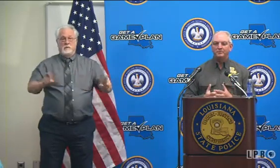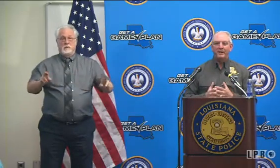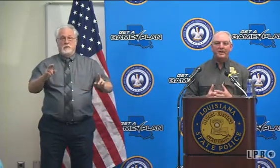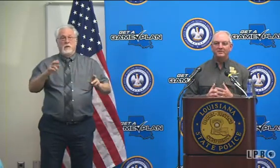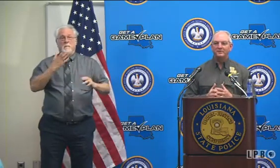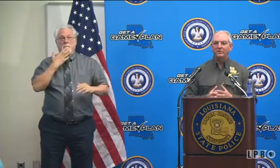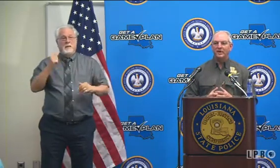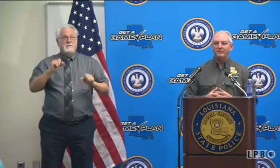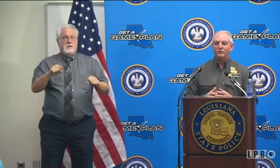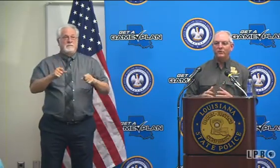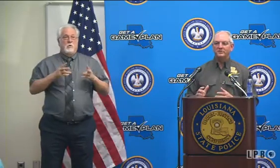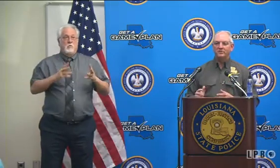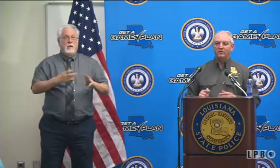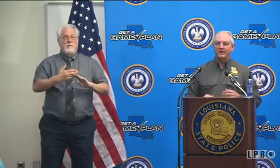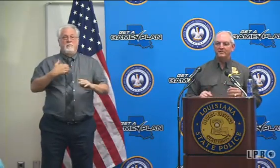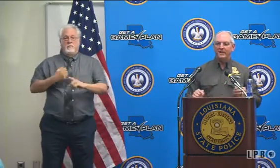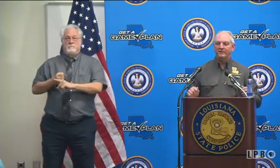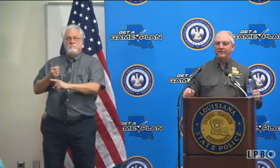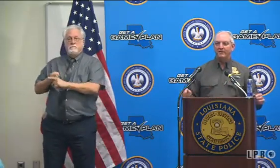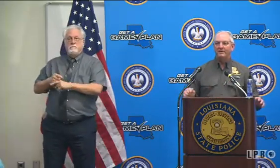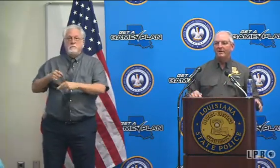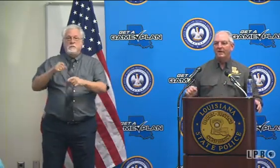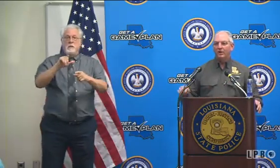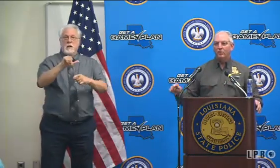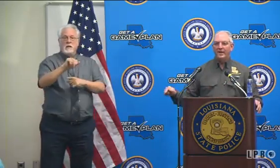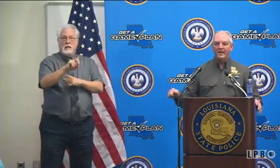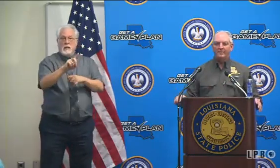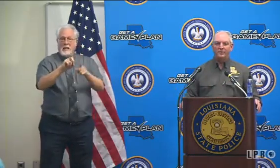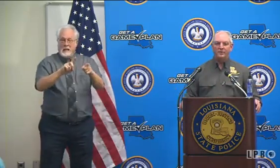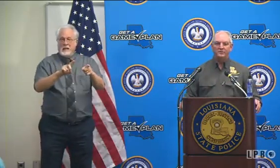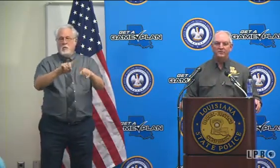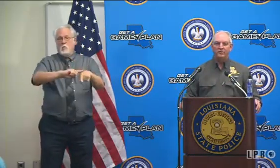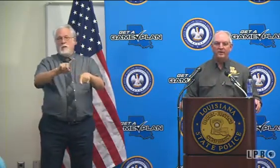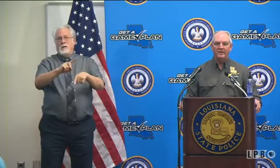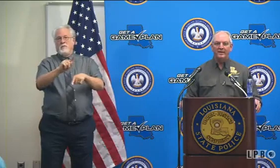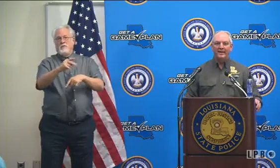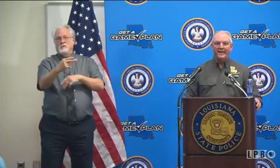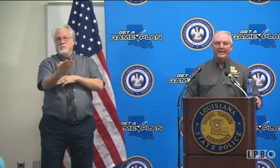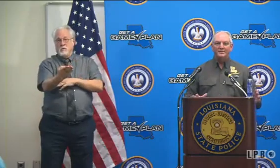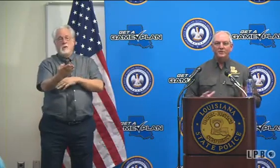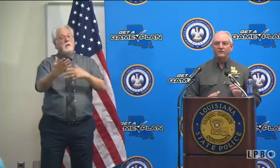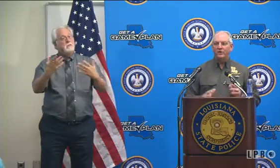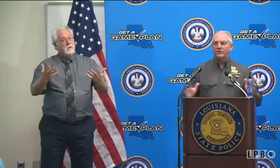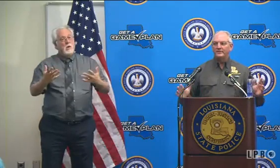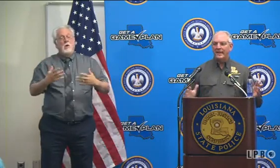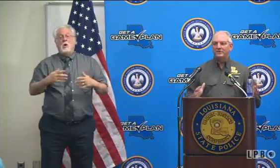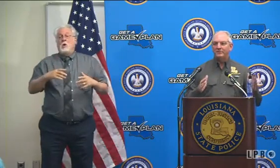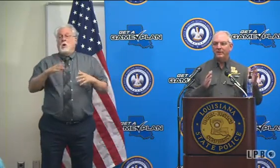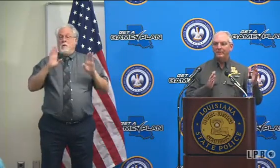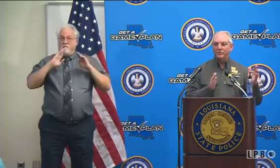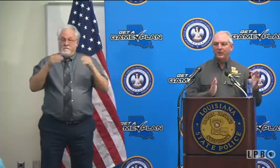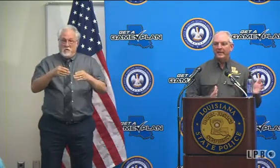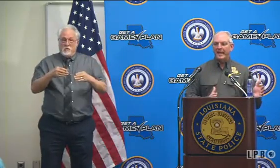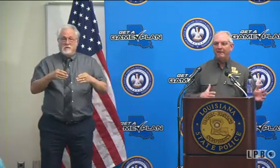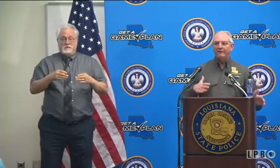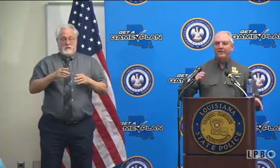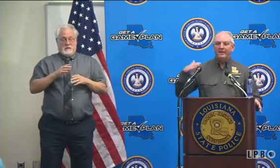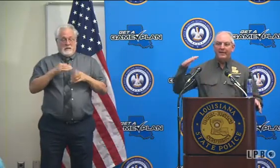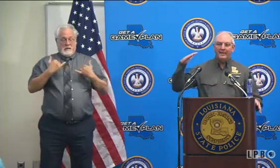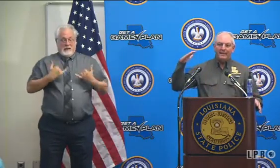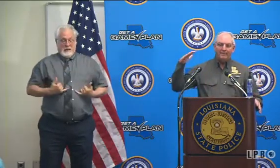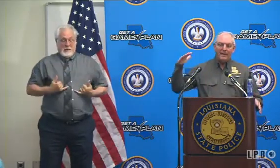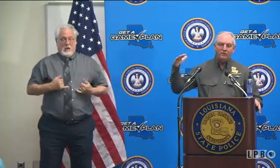in the best possible way before this storm makes landfall at 1 a.m. on Thursday morning. And so the focus has to be between